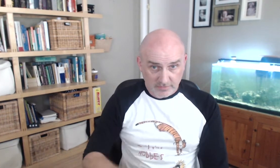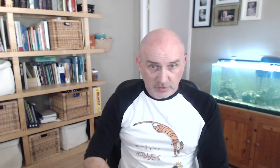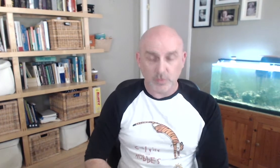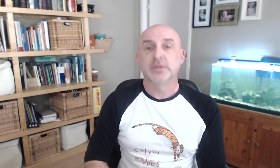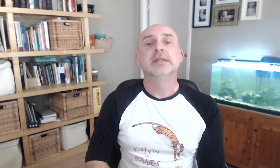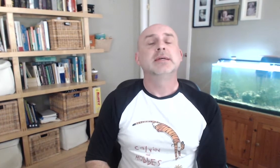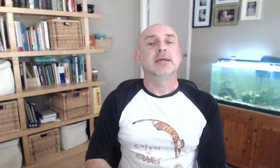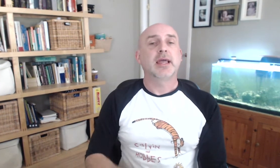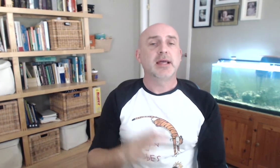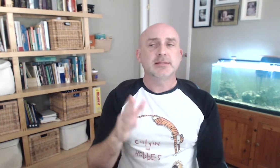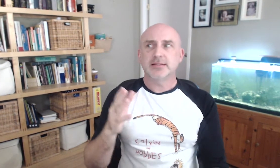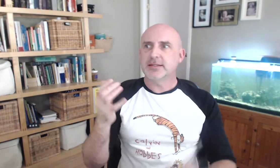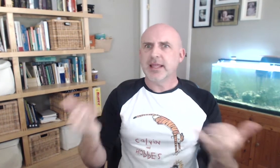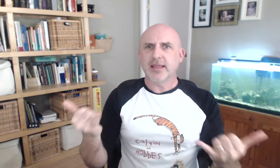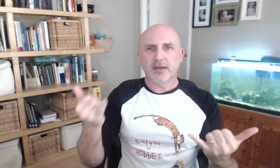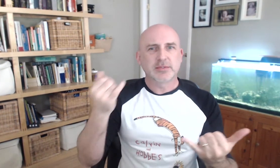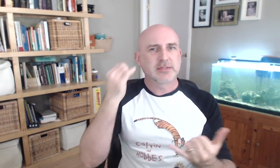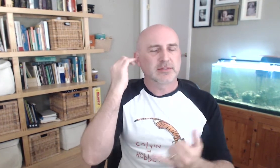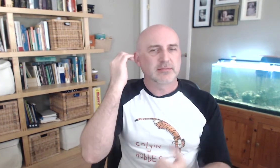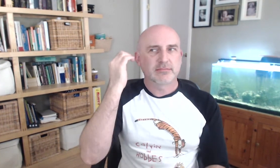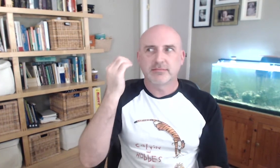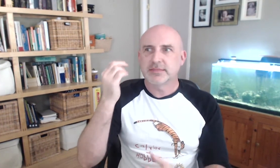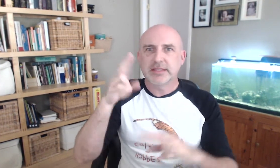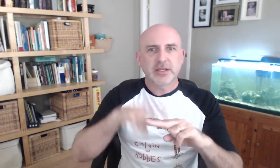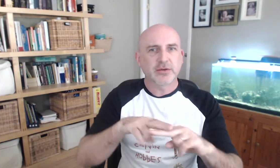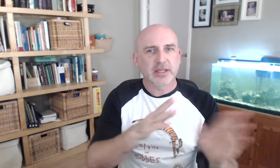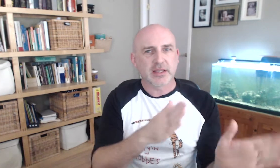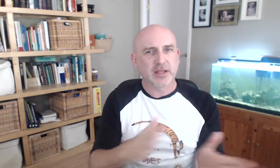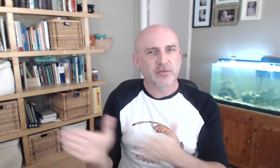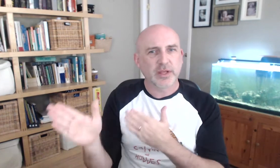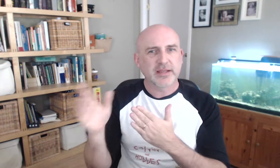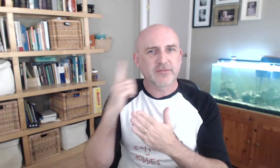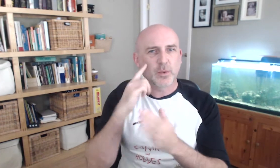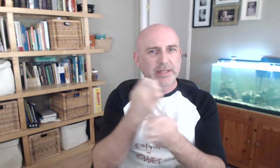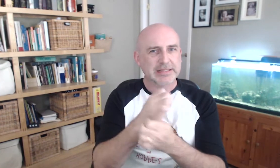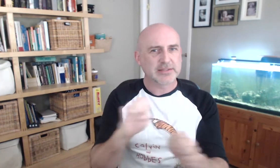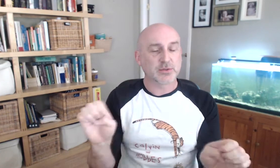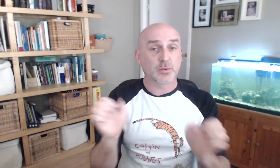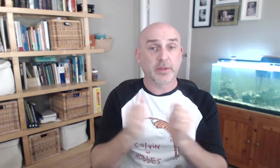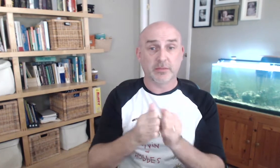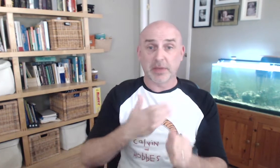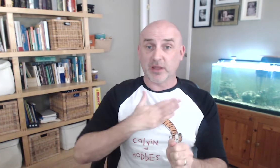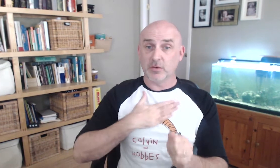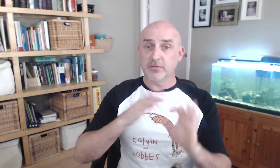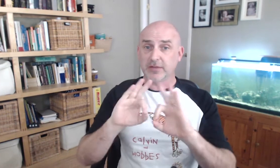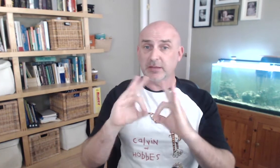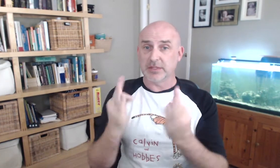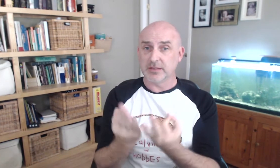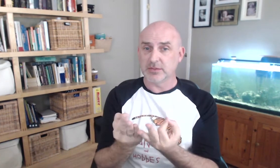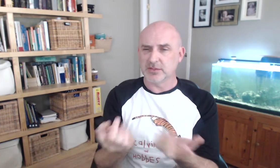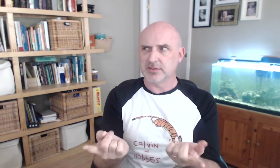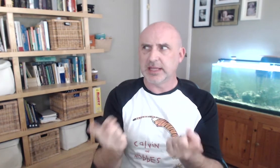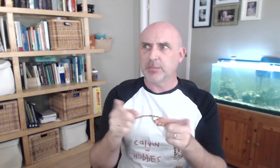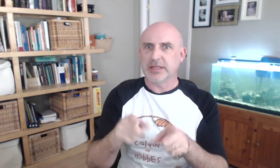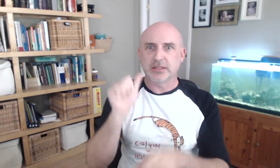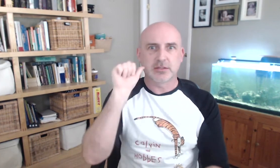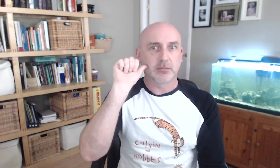you. And today I was sitting here getting kind of ready for Easter with my own family, which is happening